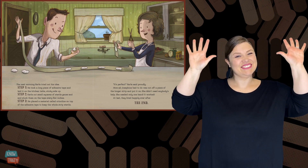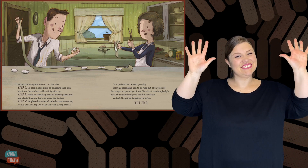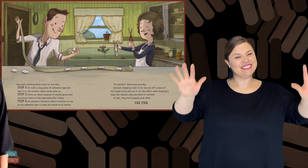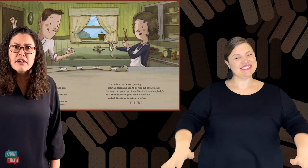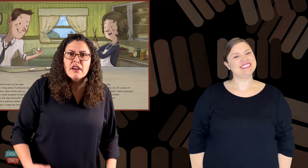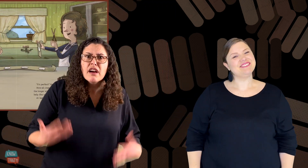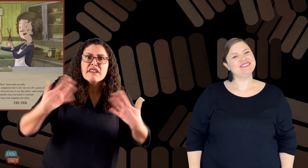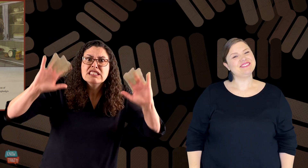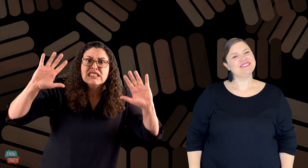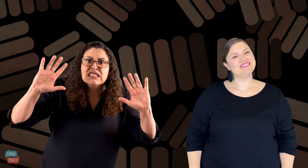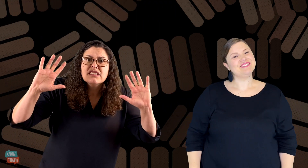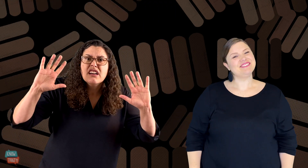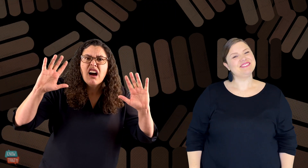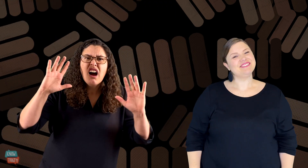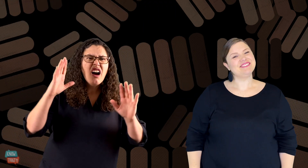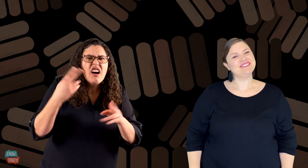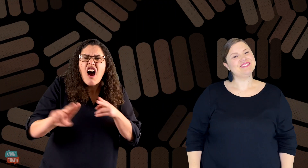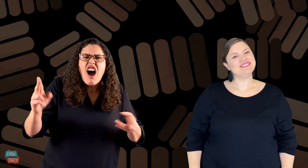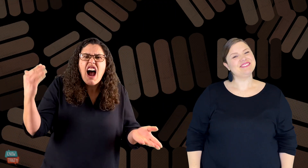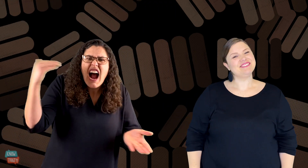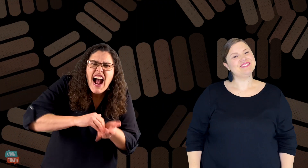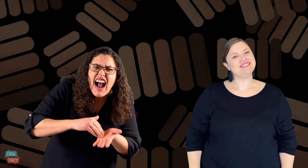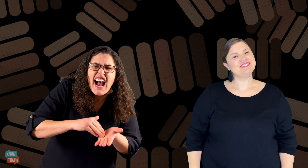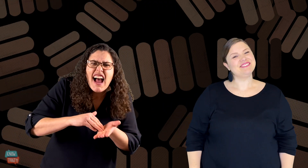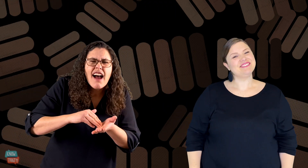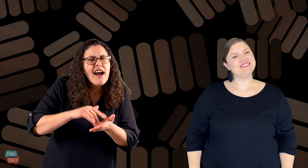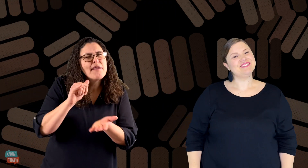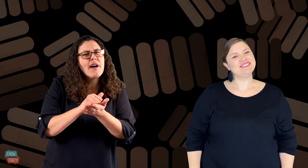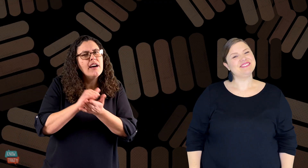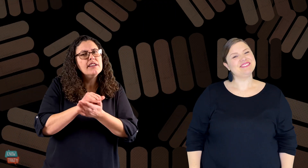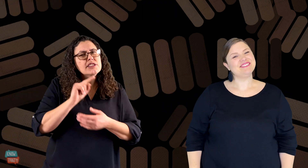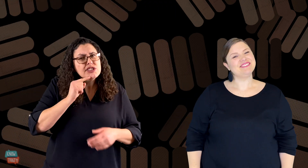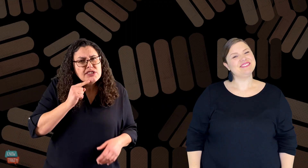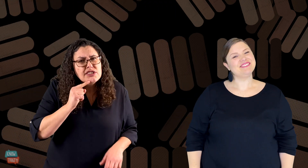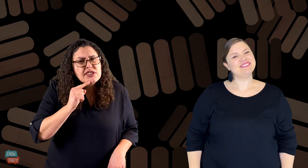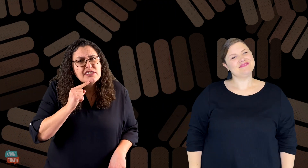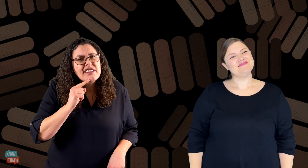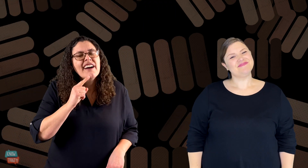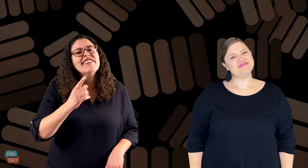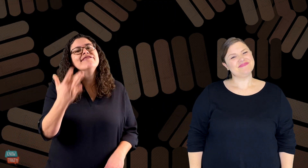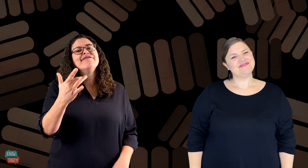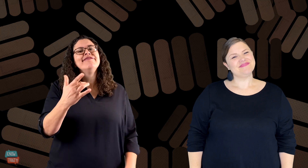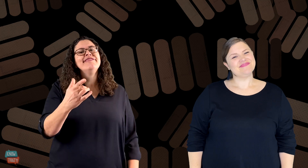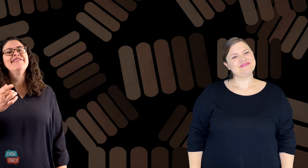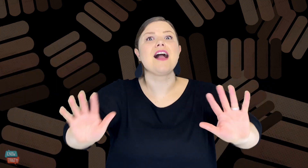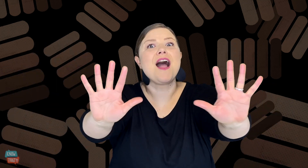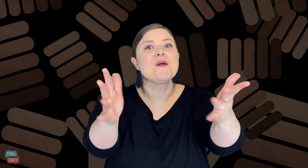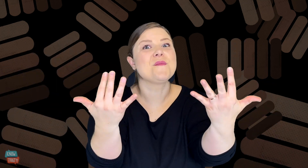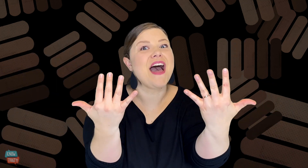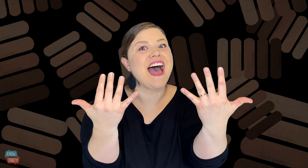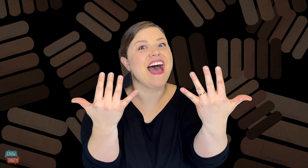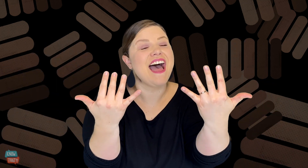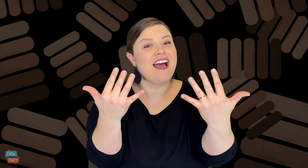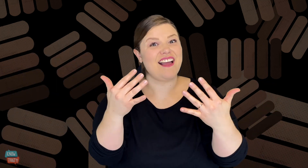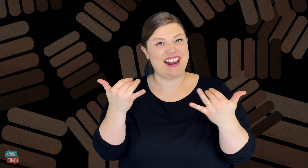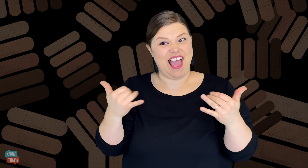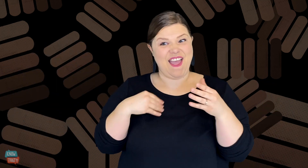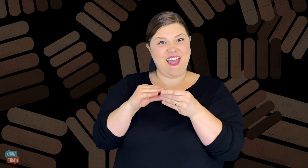It's done? It can't be that short. Are you kidding us? Oh, come on. Oh, but